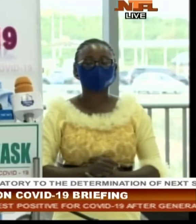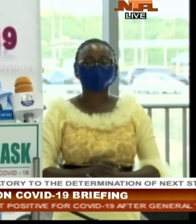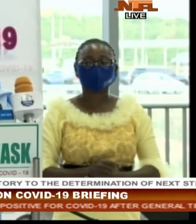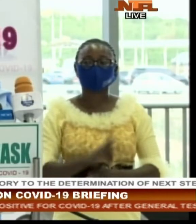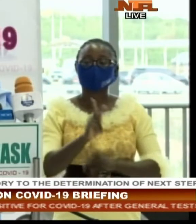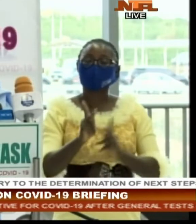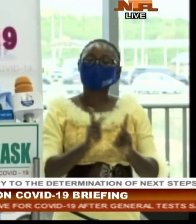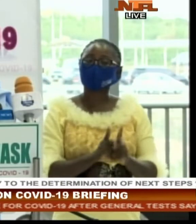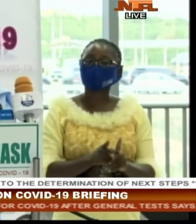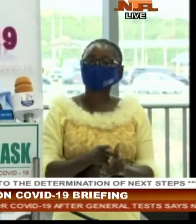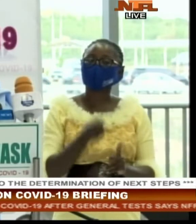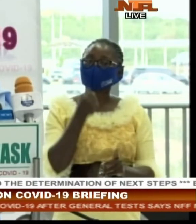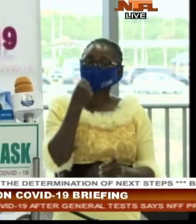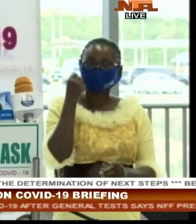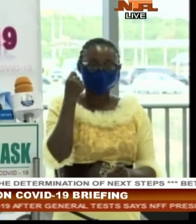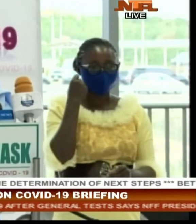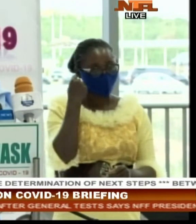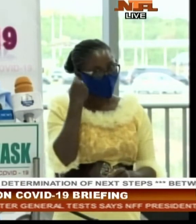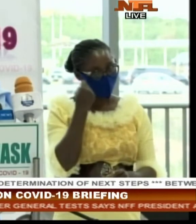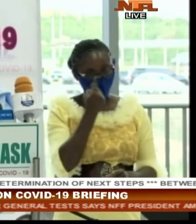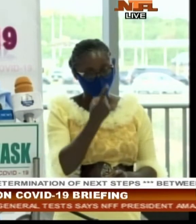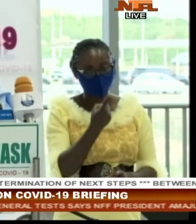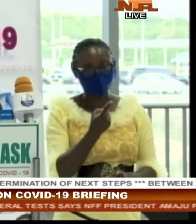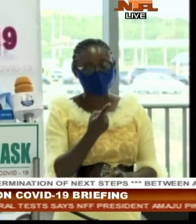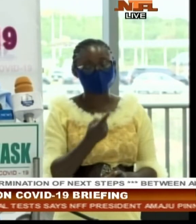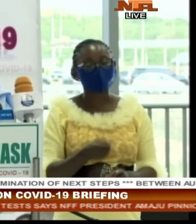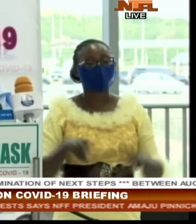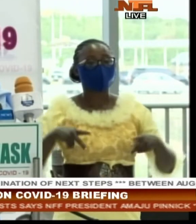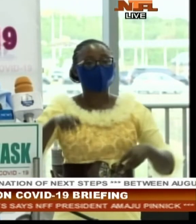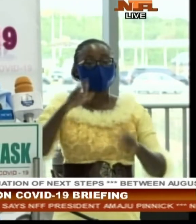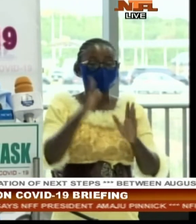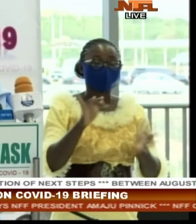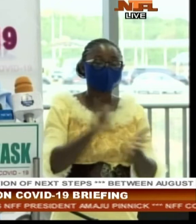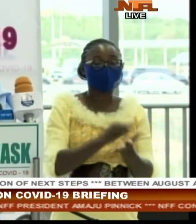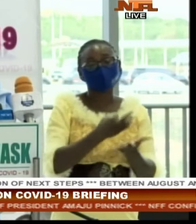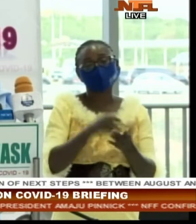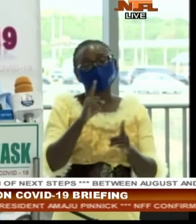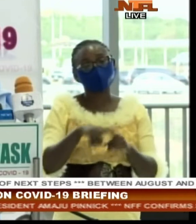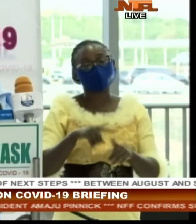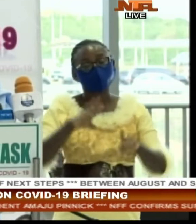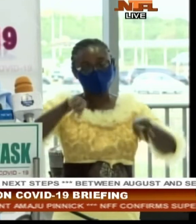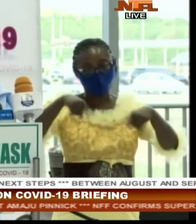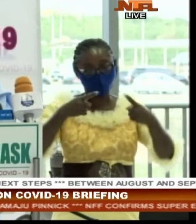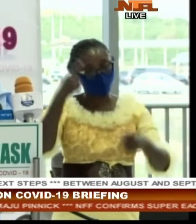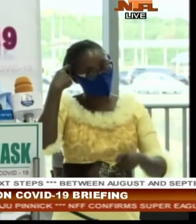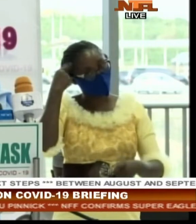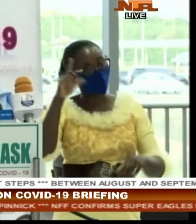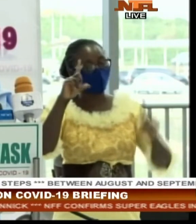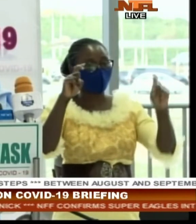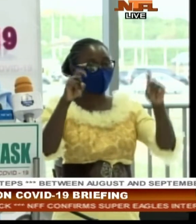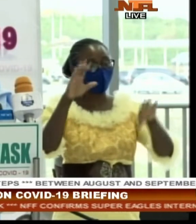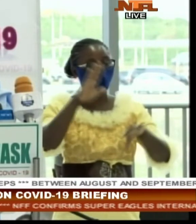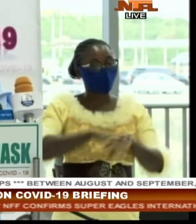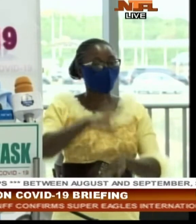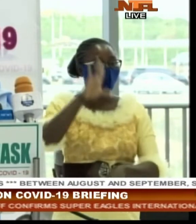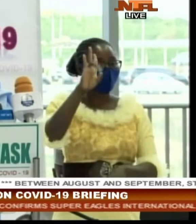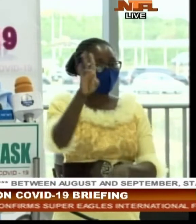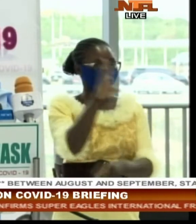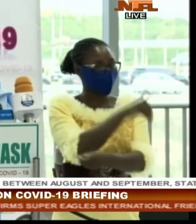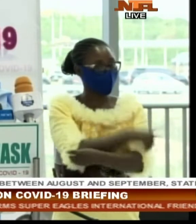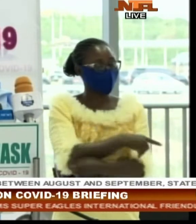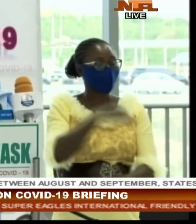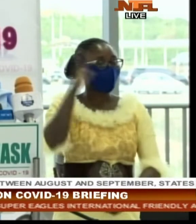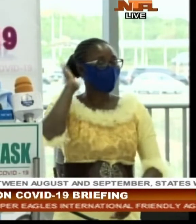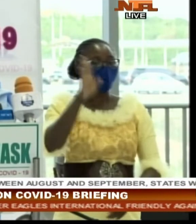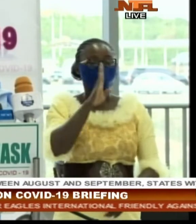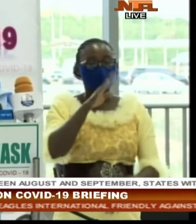Kindly note the following. Passengers who fail to submit themselves at the sample collection centers on day 7 of arrival will be